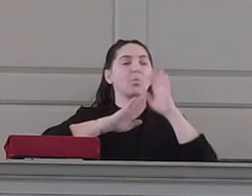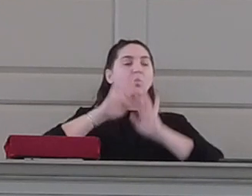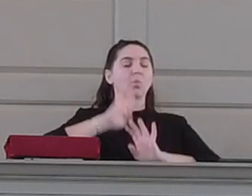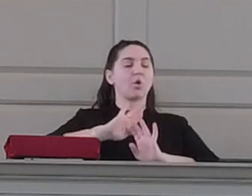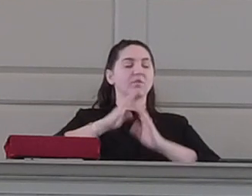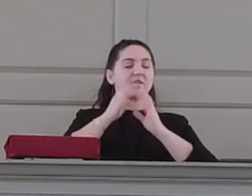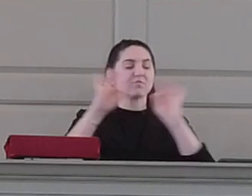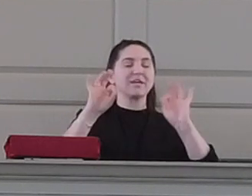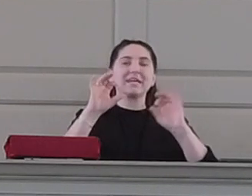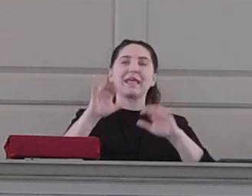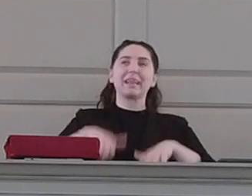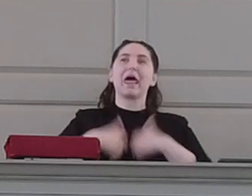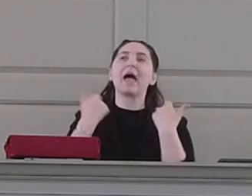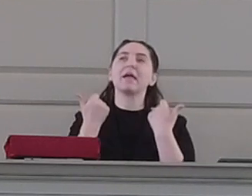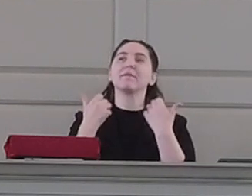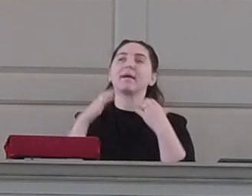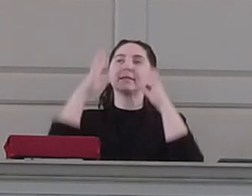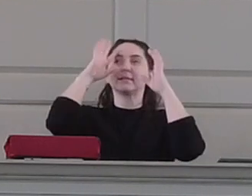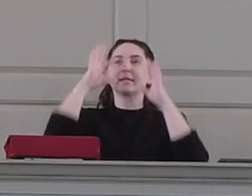them?